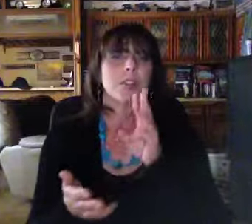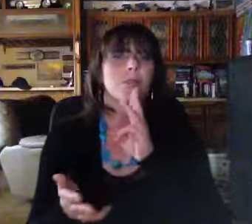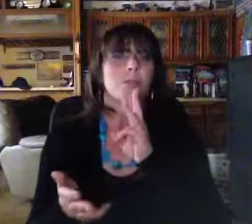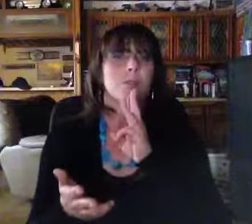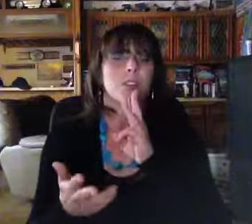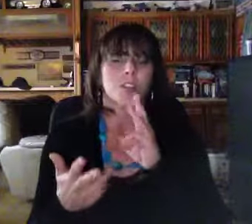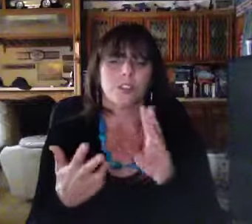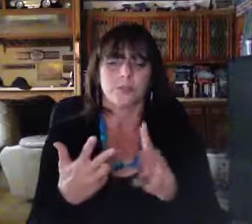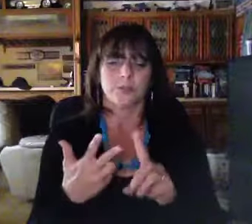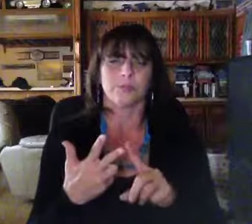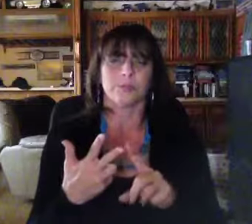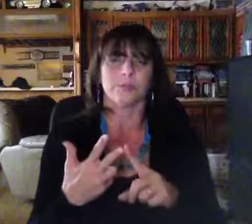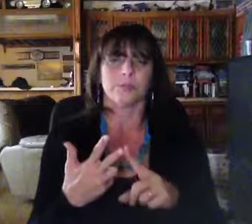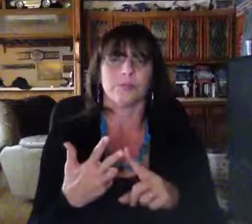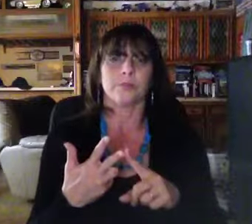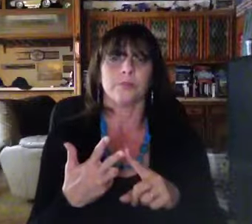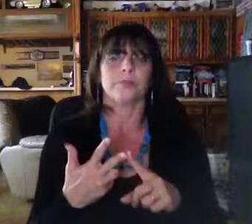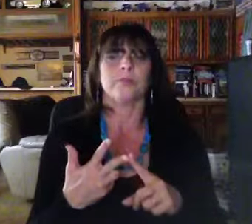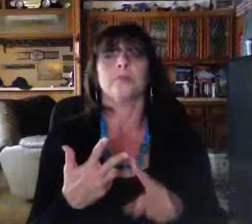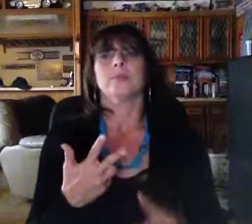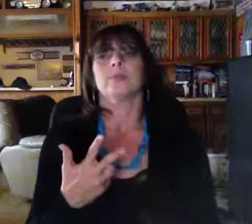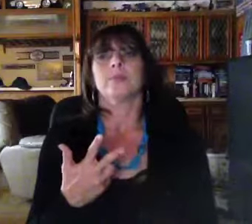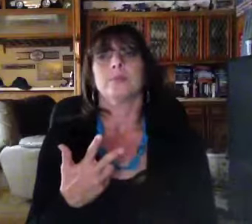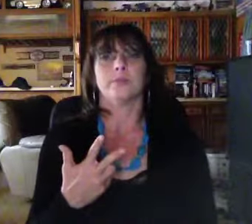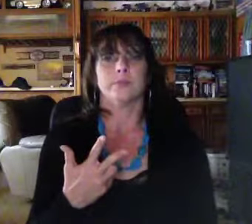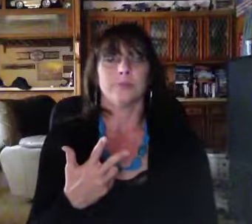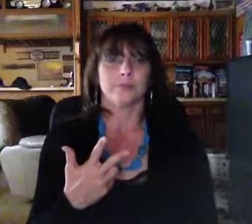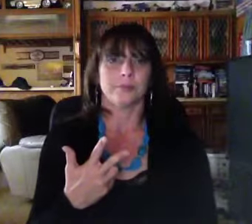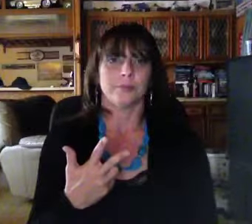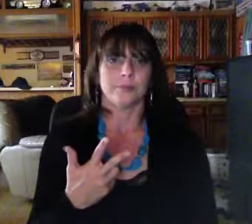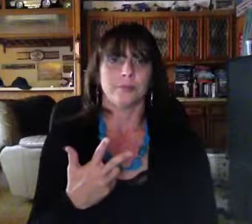the 2 here is because the oxide ion is a -2 and hydrogen is +1.